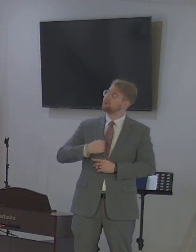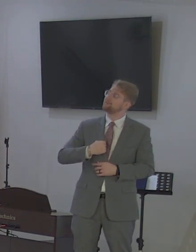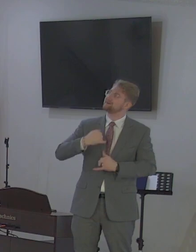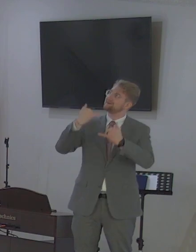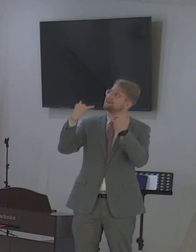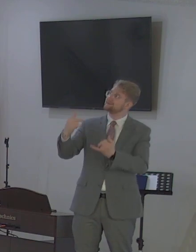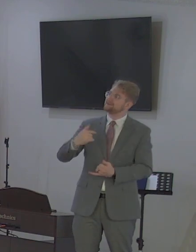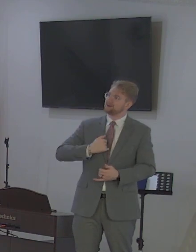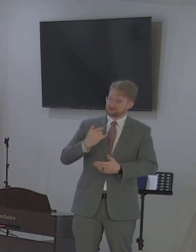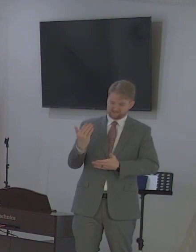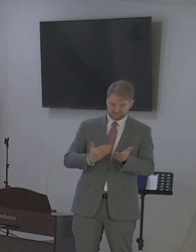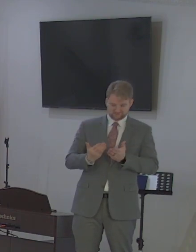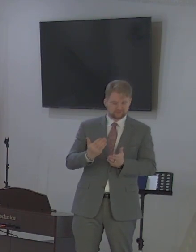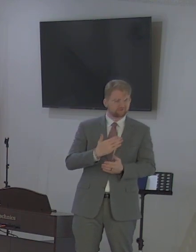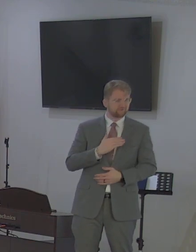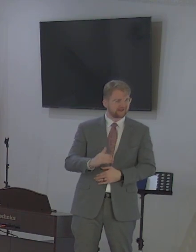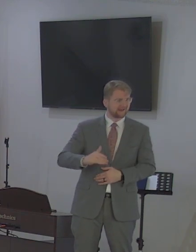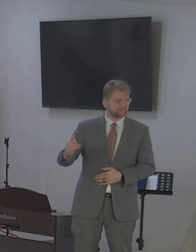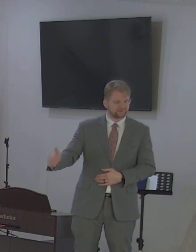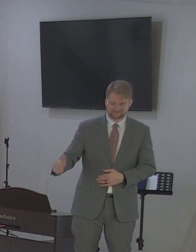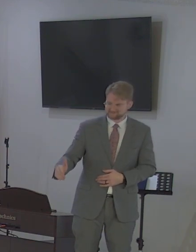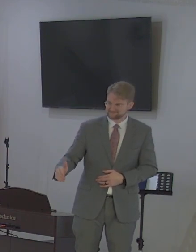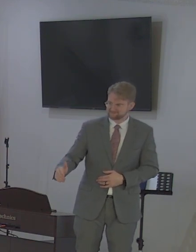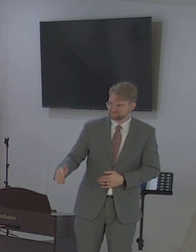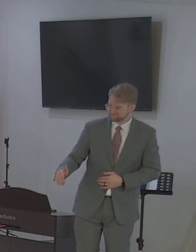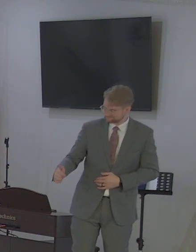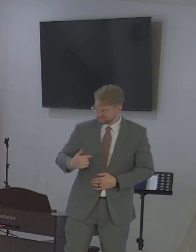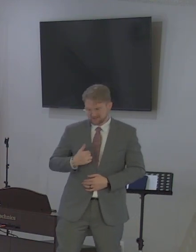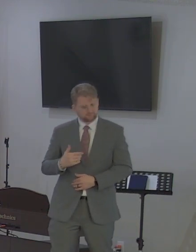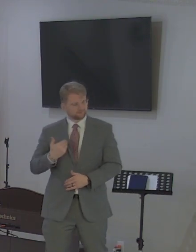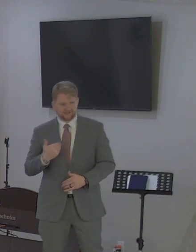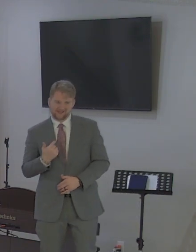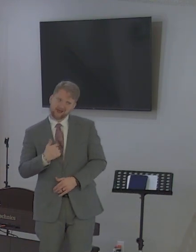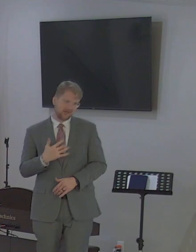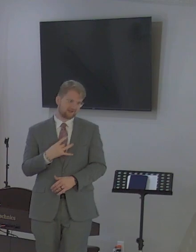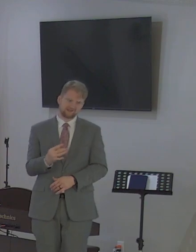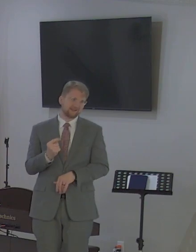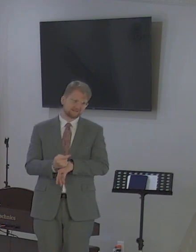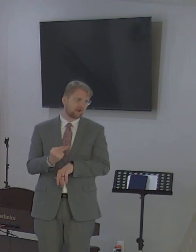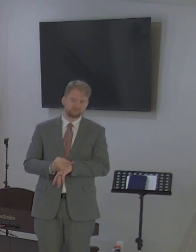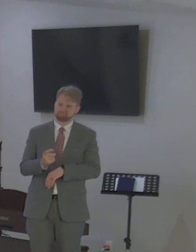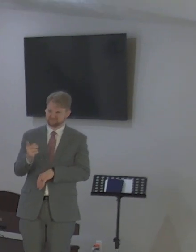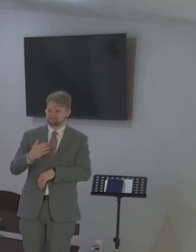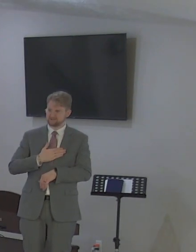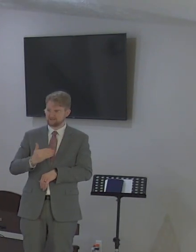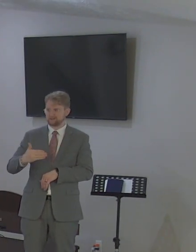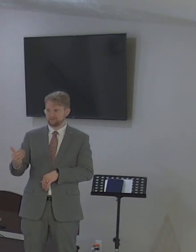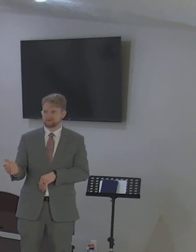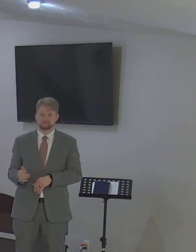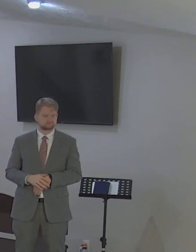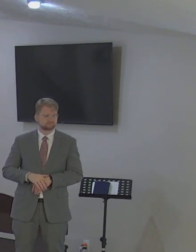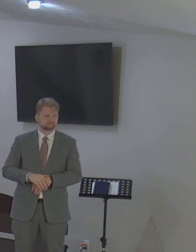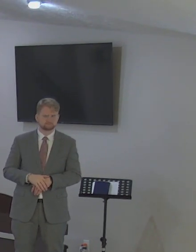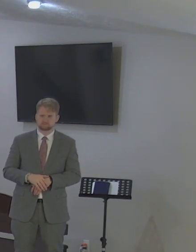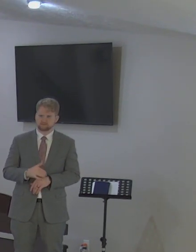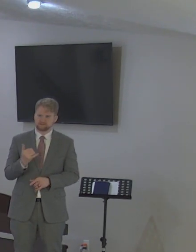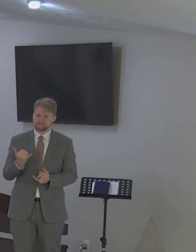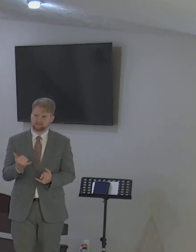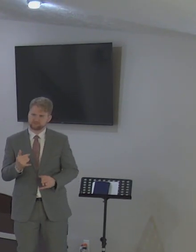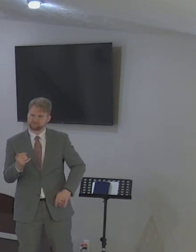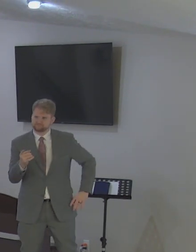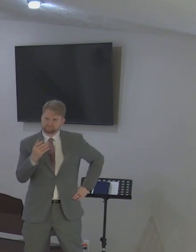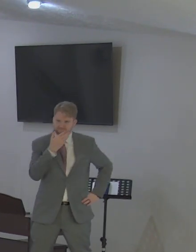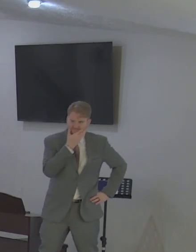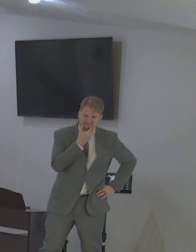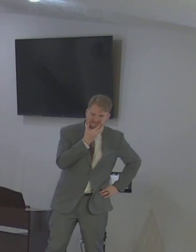neighbor. Praise God. I'm glad I like Tom. He's my neighbor. But now this old boy,